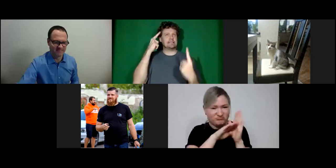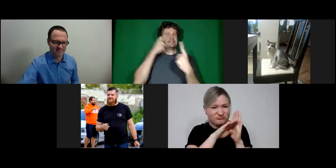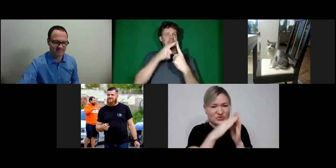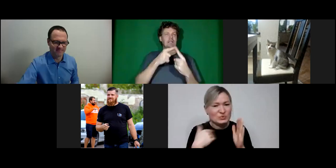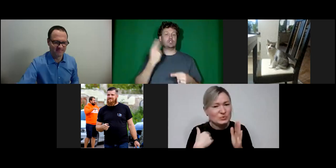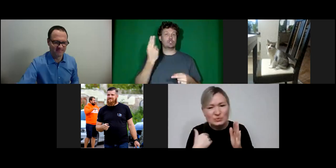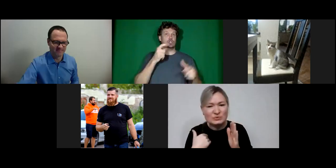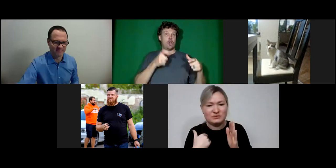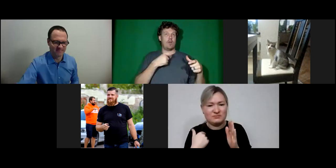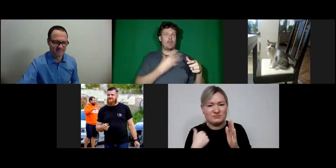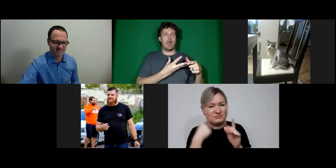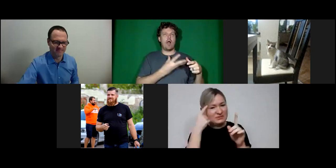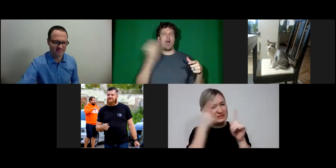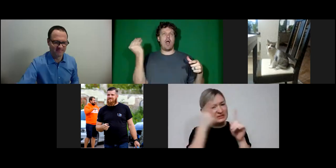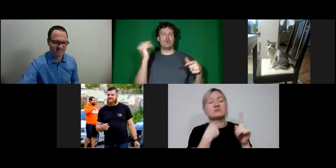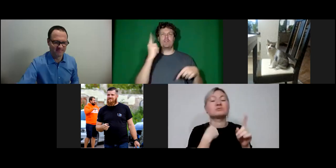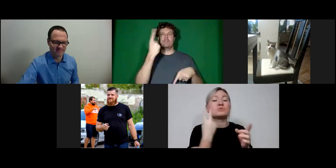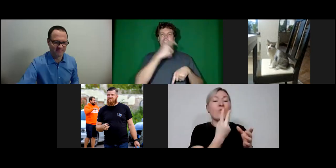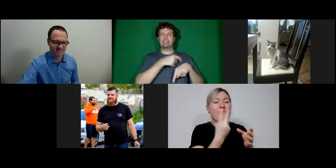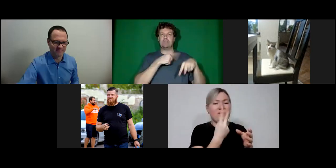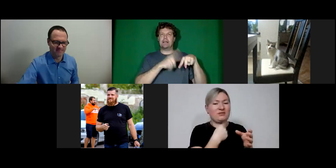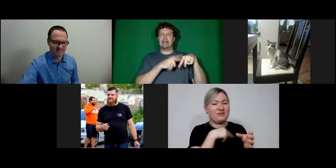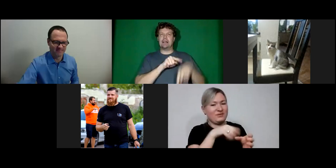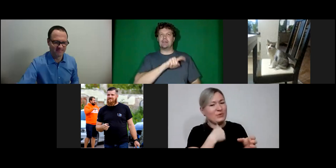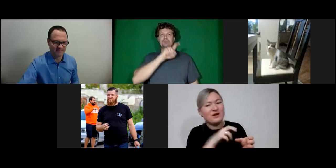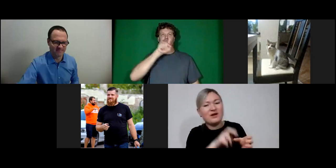I told him I wanted to improve myself.